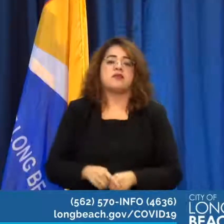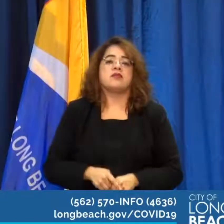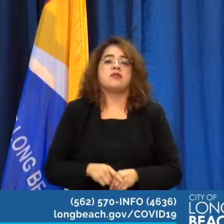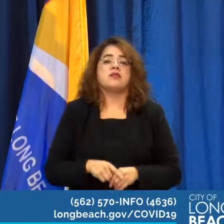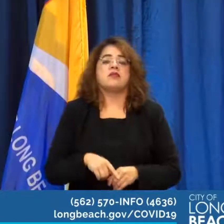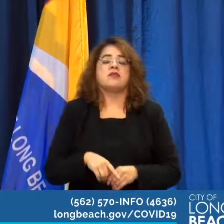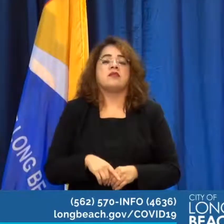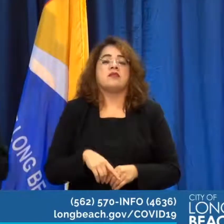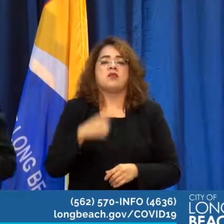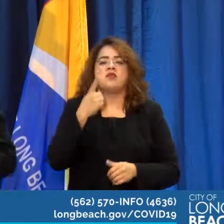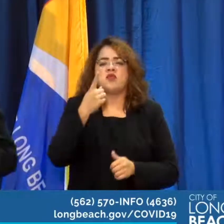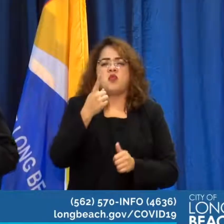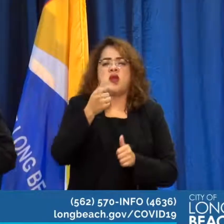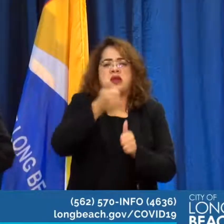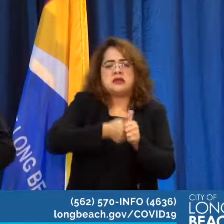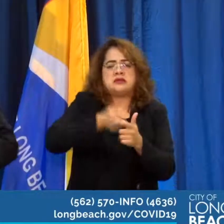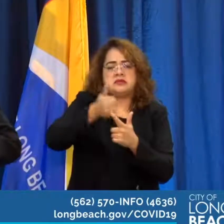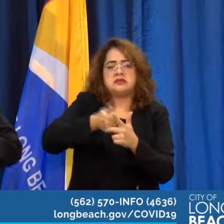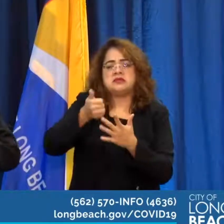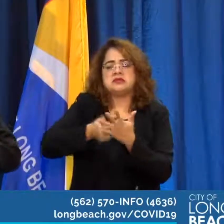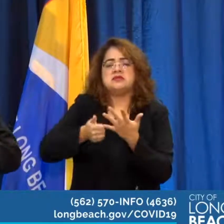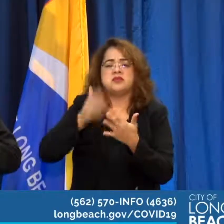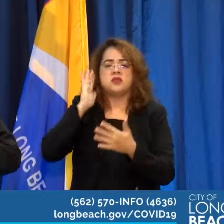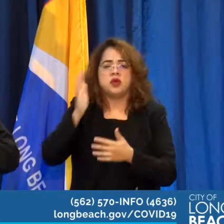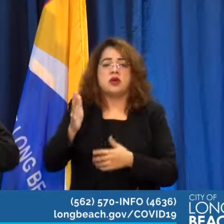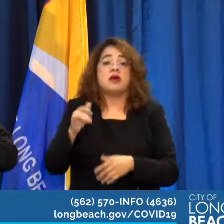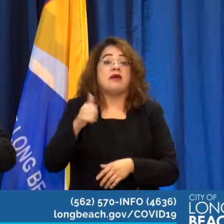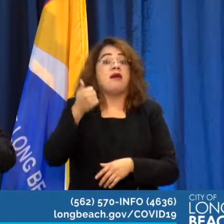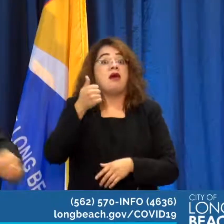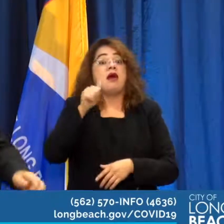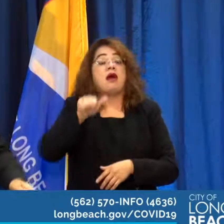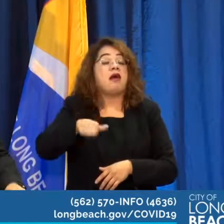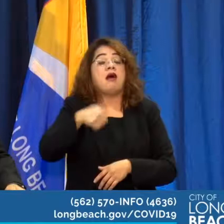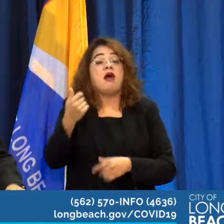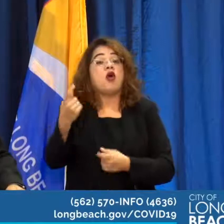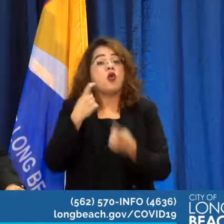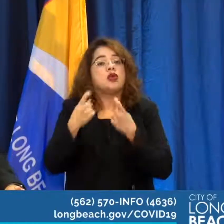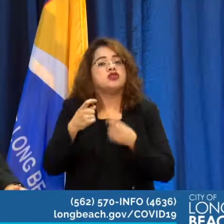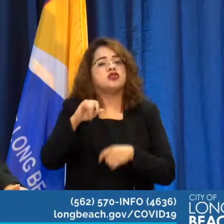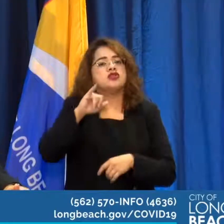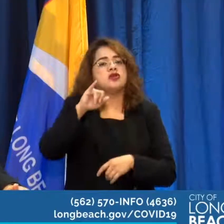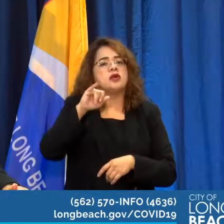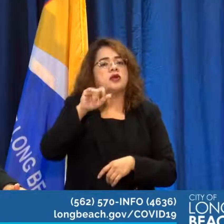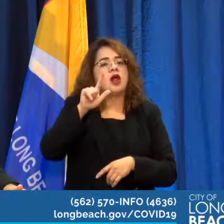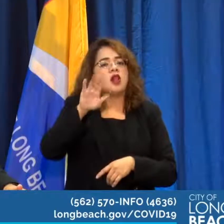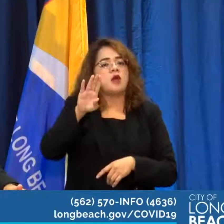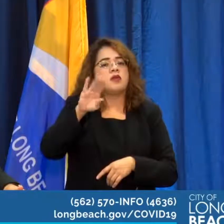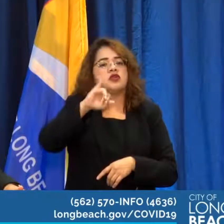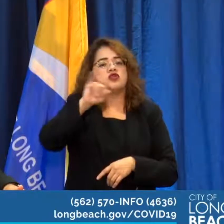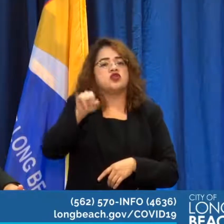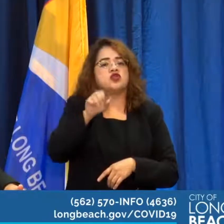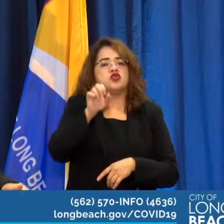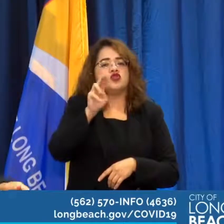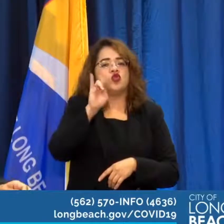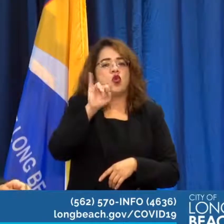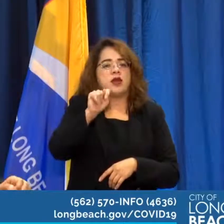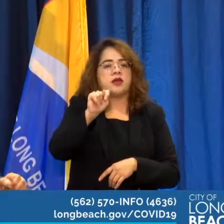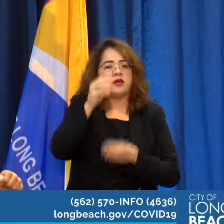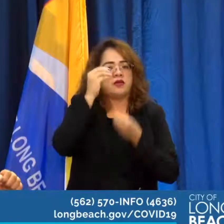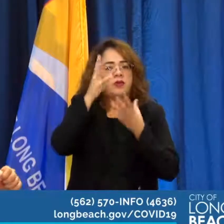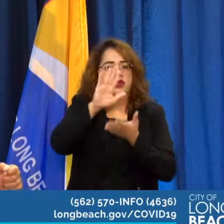follow-up media questions can be sent to the Long Beach Joint Information Center. First question comes from Elena at the Business Journal. Go ahead,